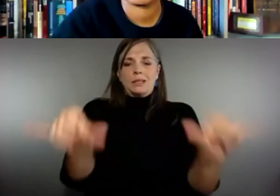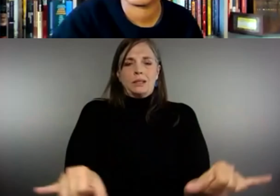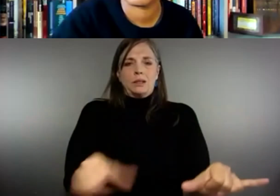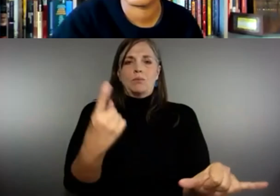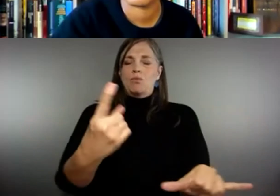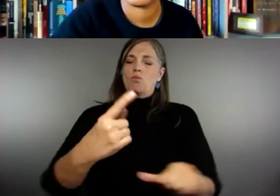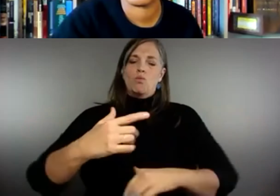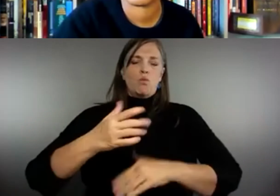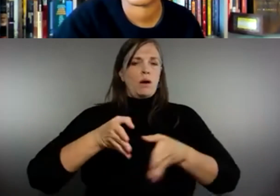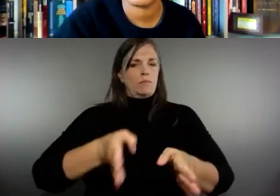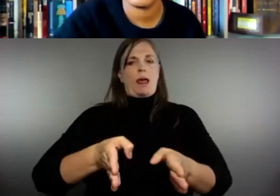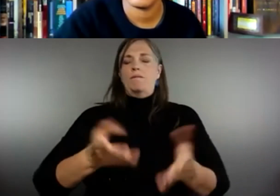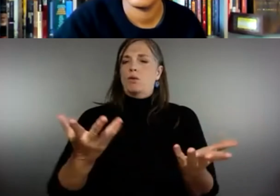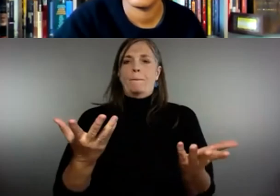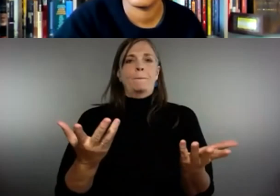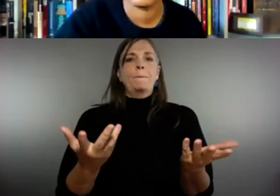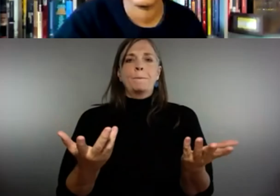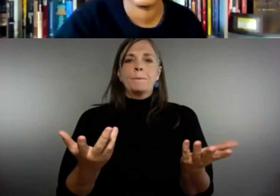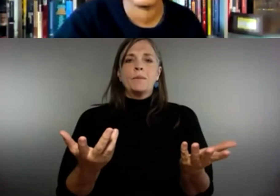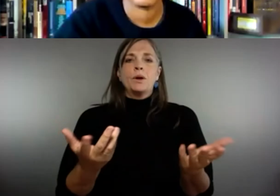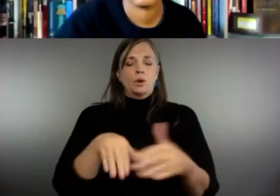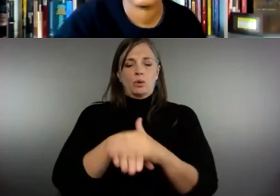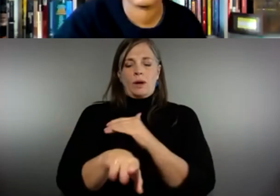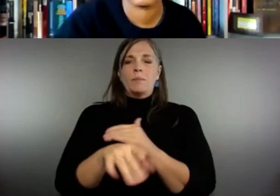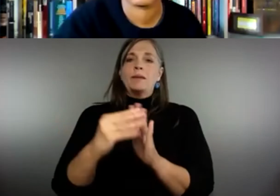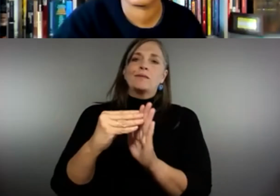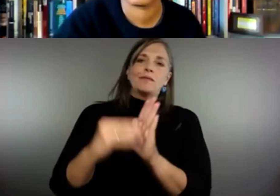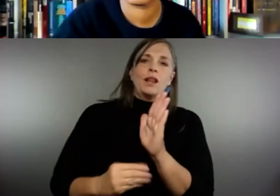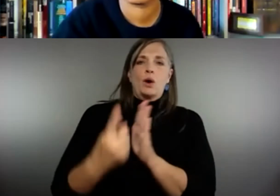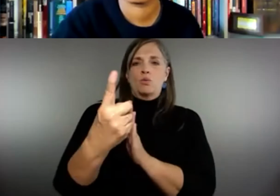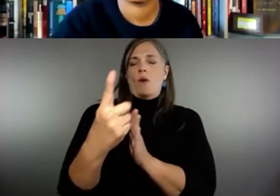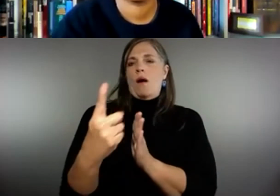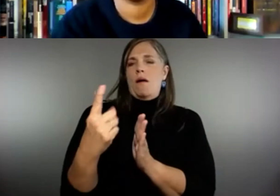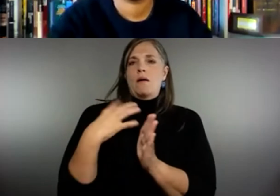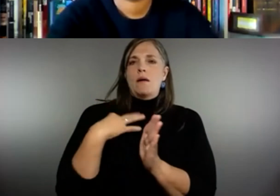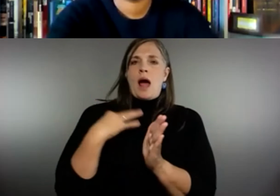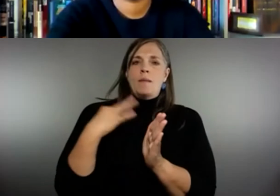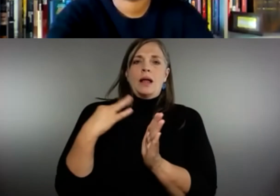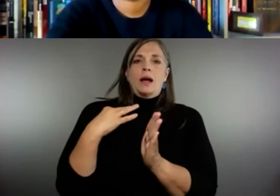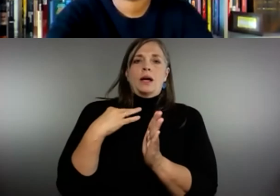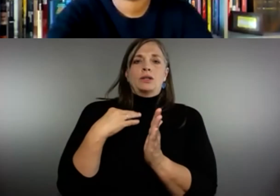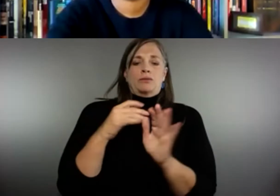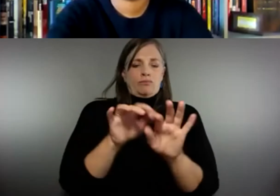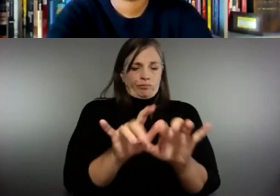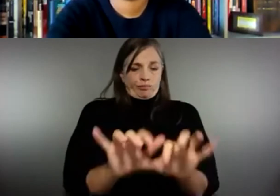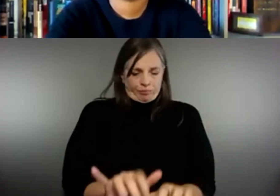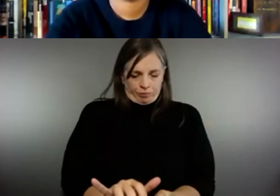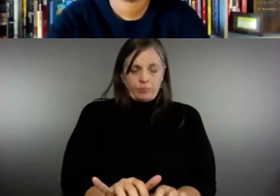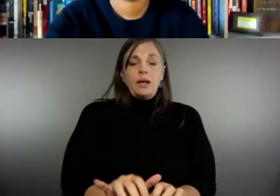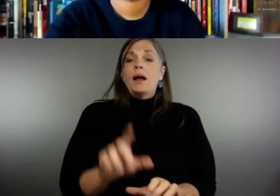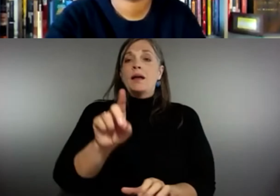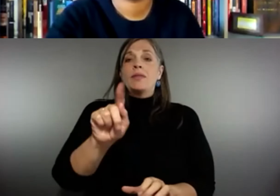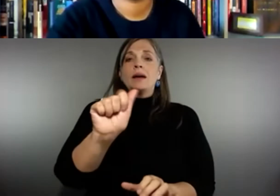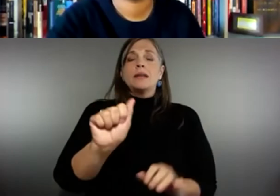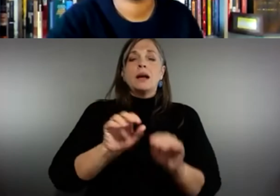platform where you will come in fill out one application and the data and the information of that application will be